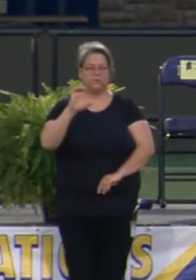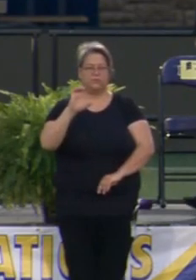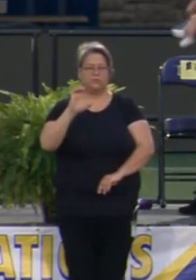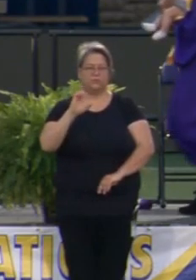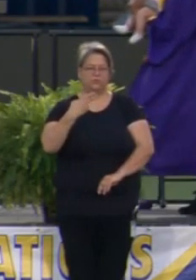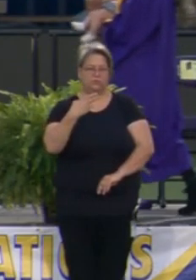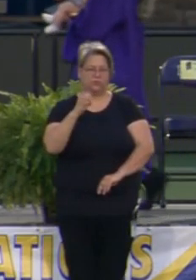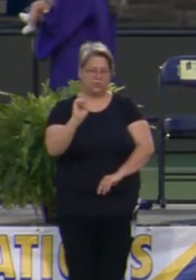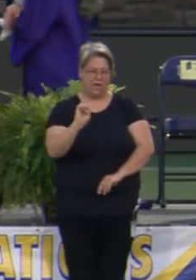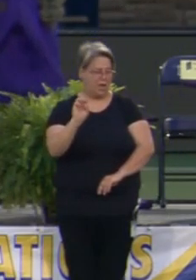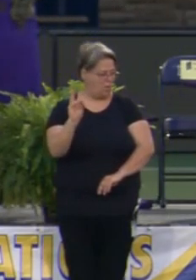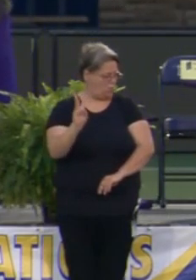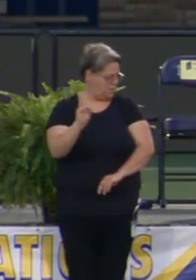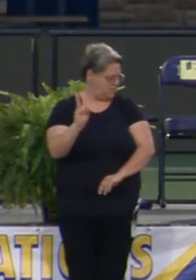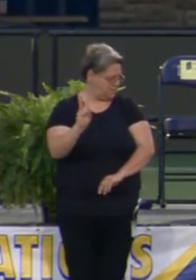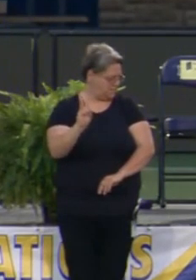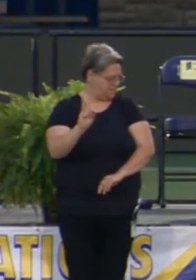Che Wisdom.